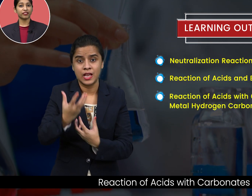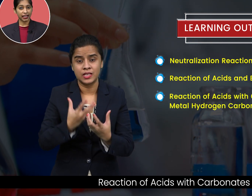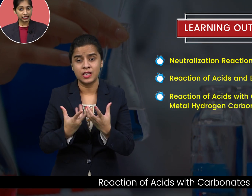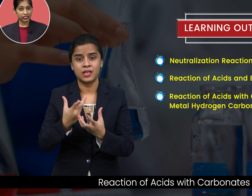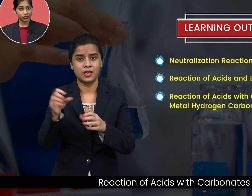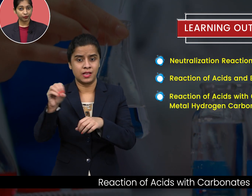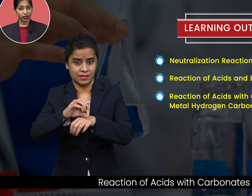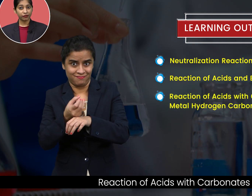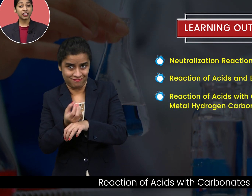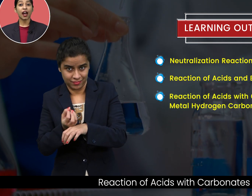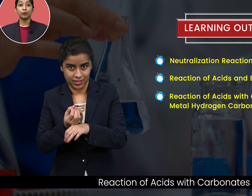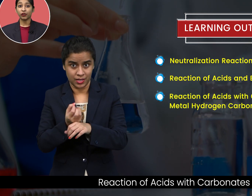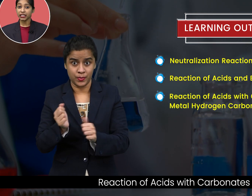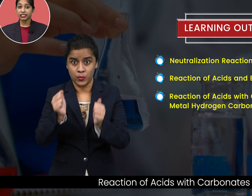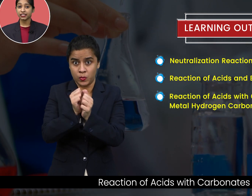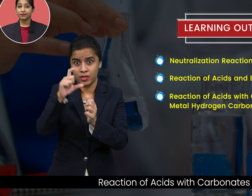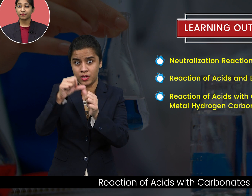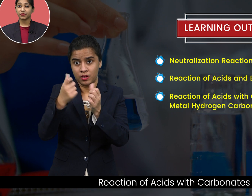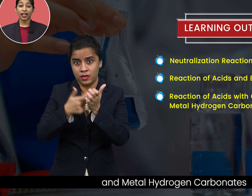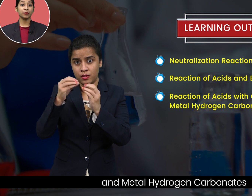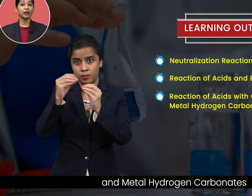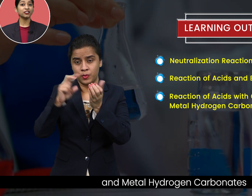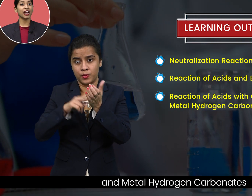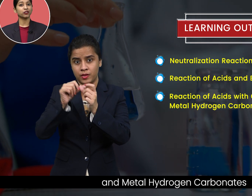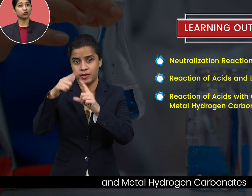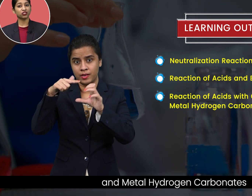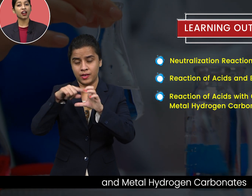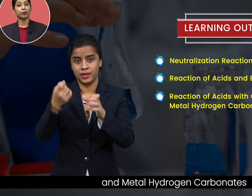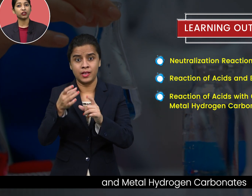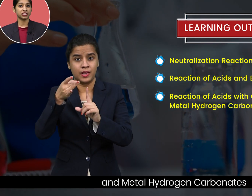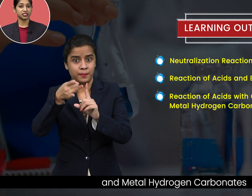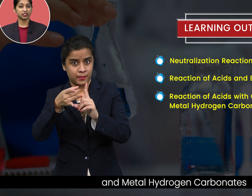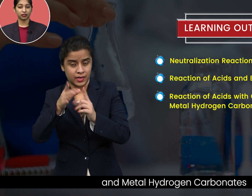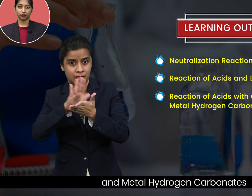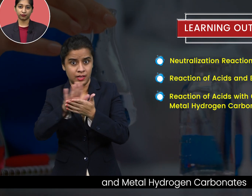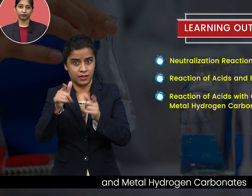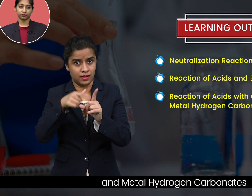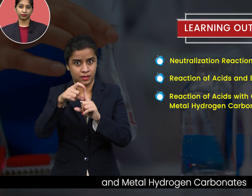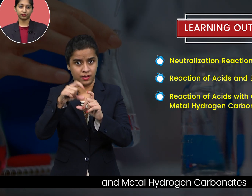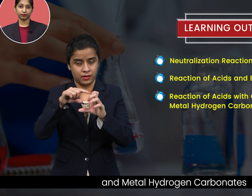reaction of acids with carbonates and metal hydrogen carbonates,